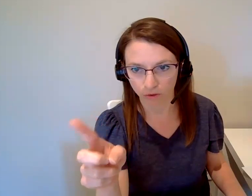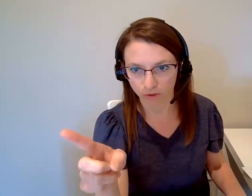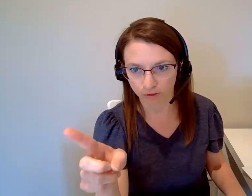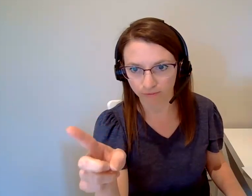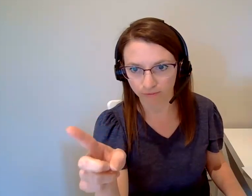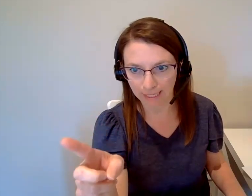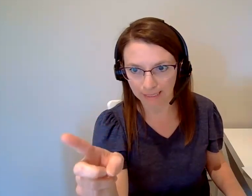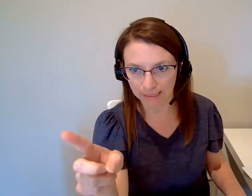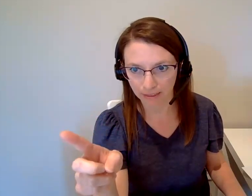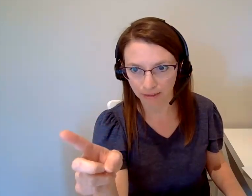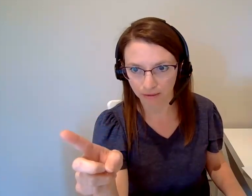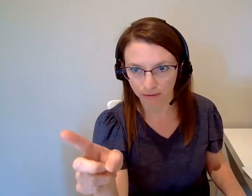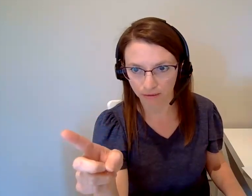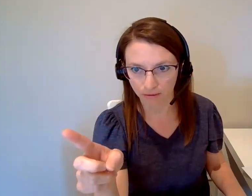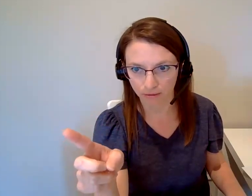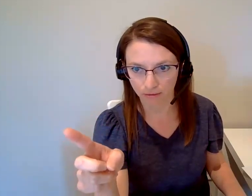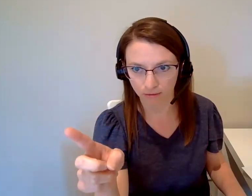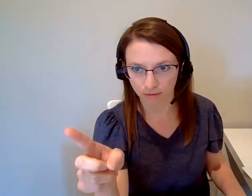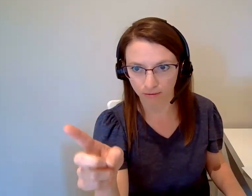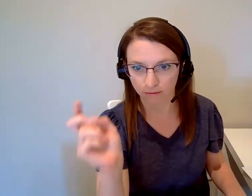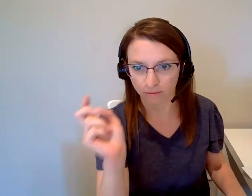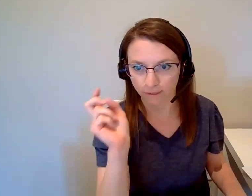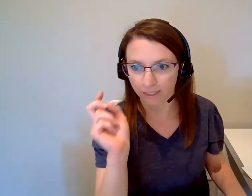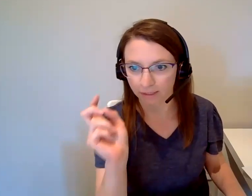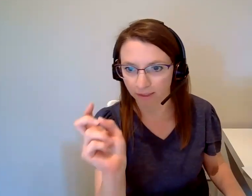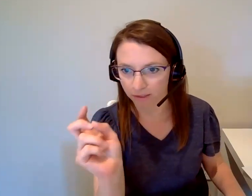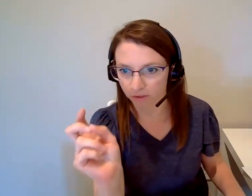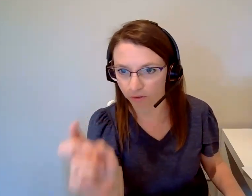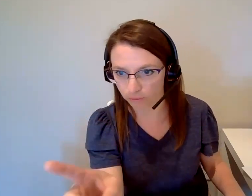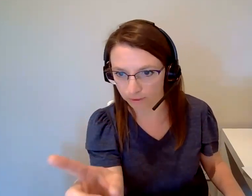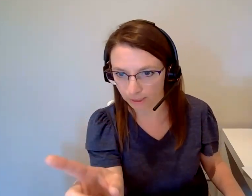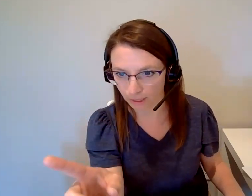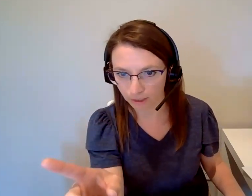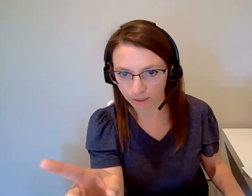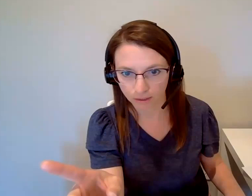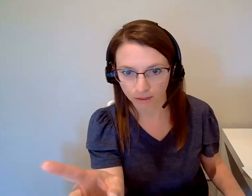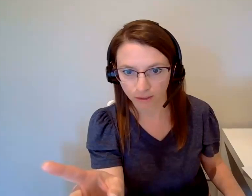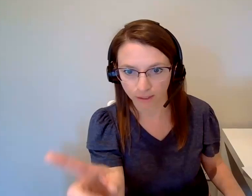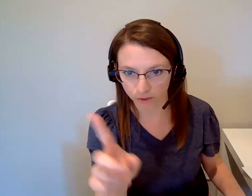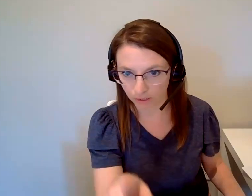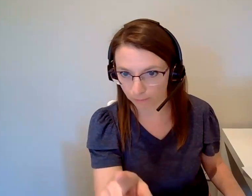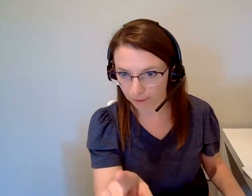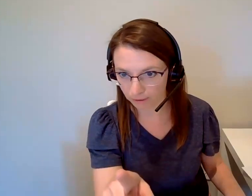introduce yourself to Allie. Okay, and then Julia and Shelby.